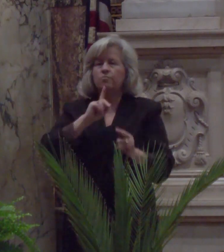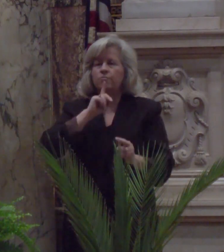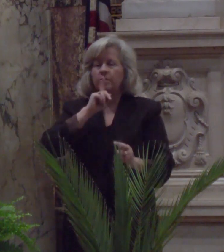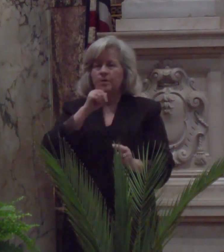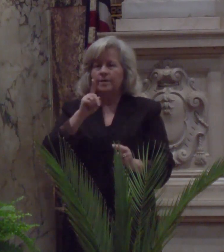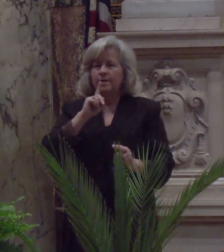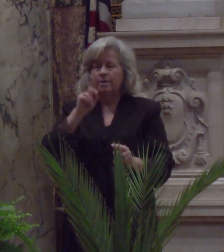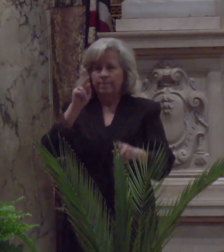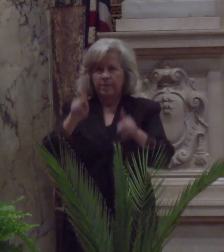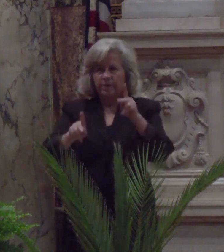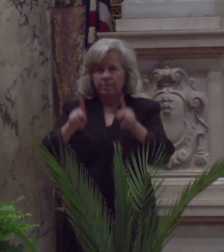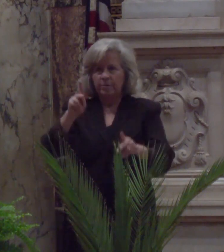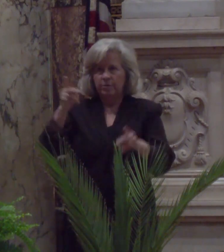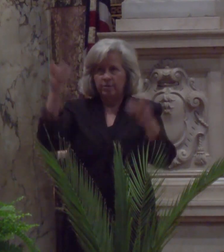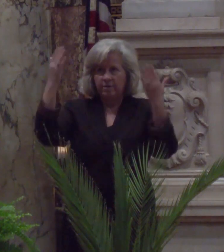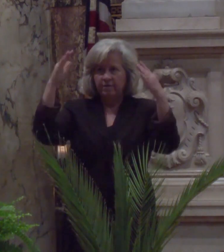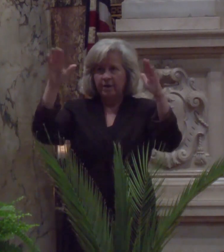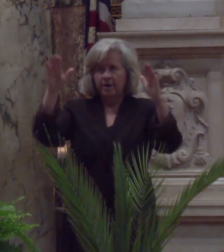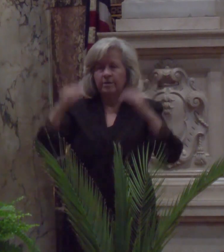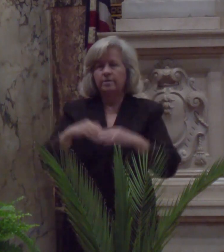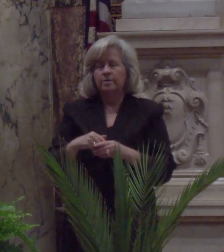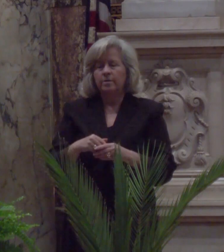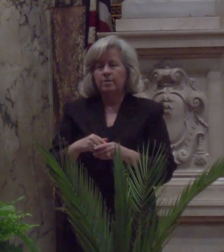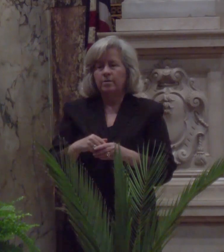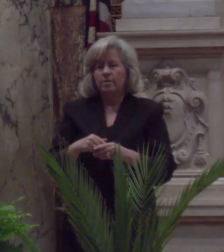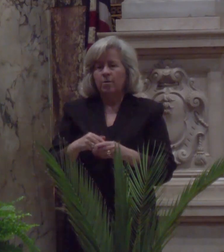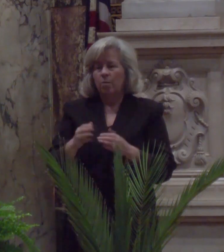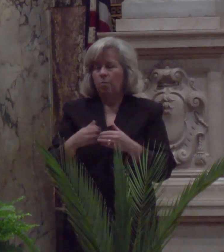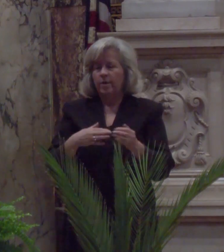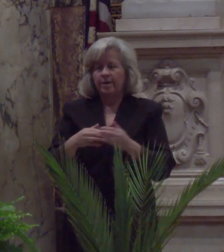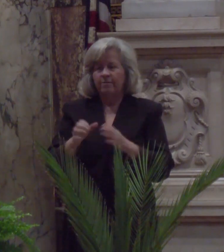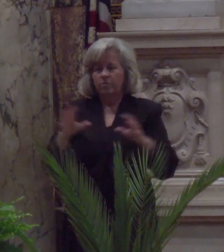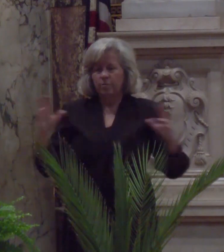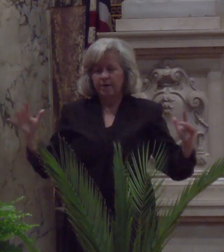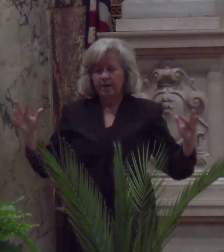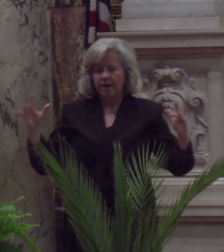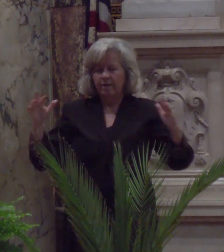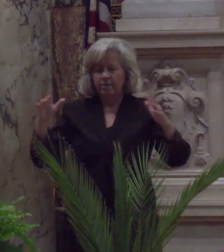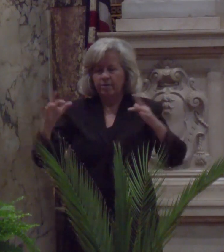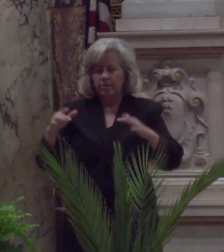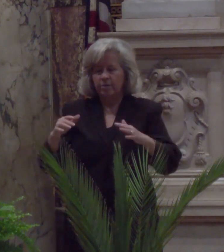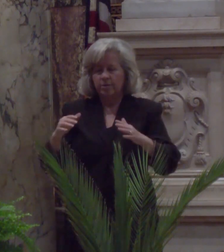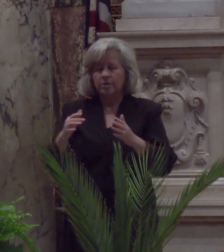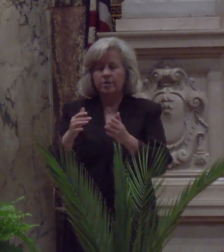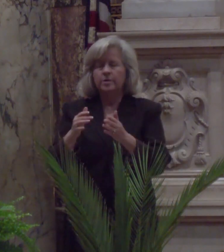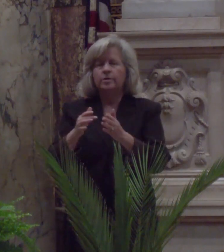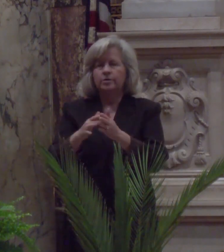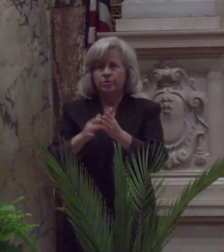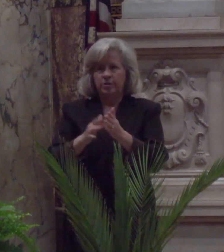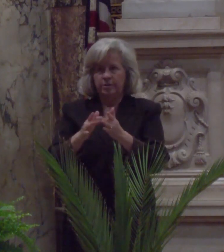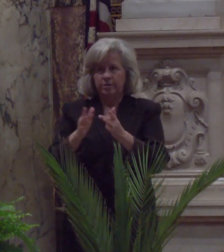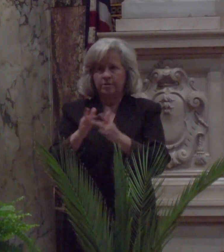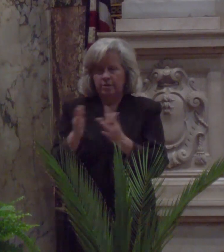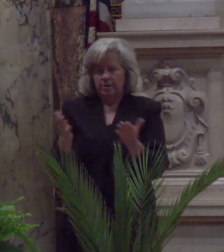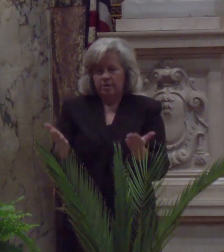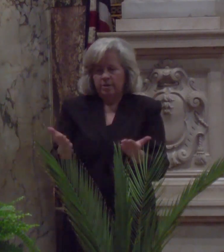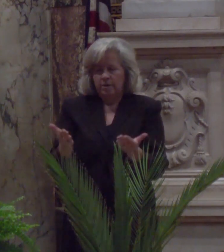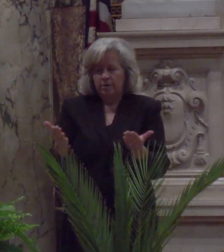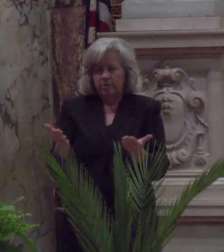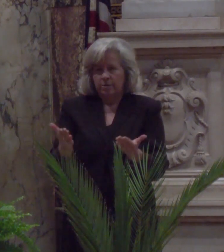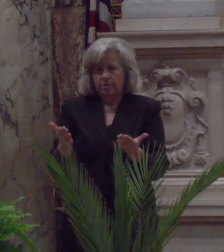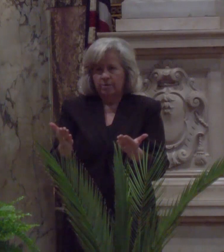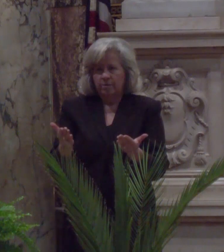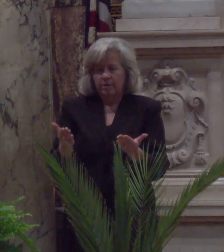is the people of God. And whenever we gather, Jesus is present to us.